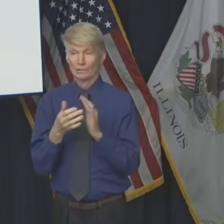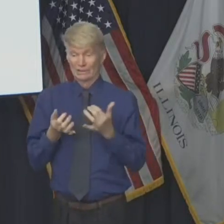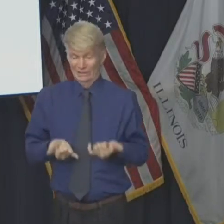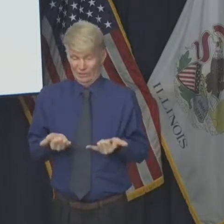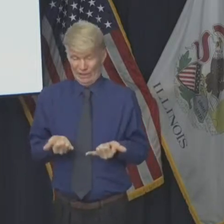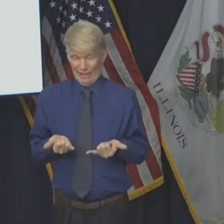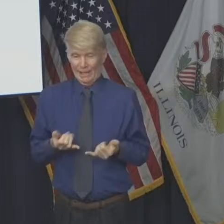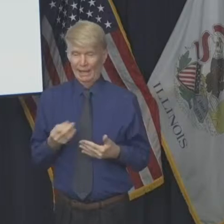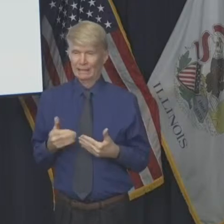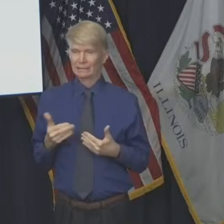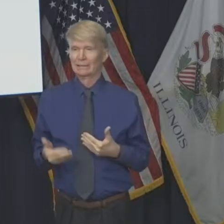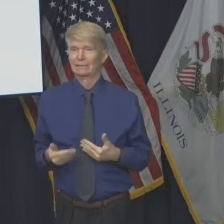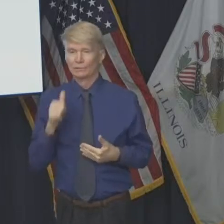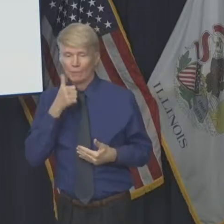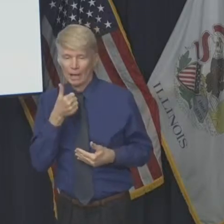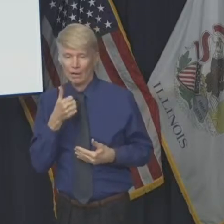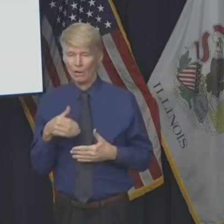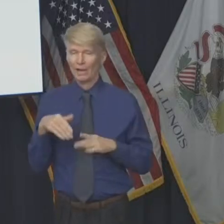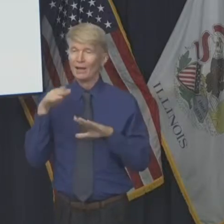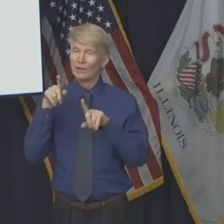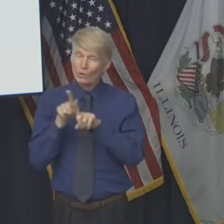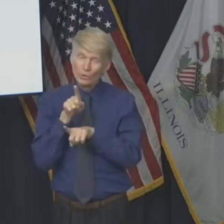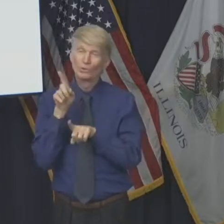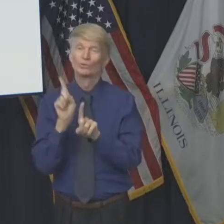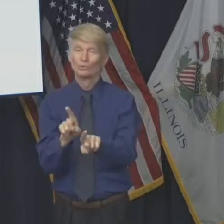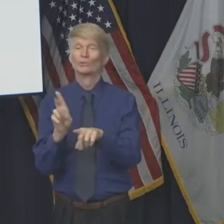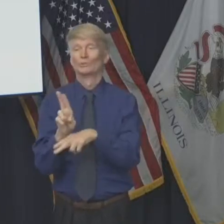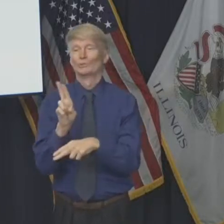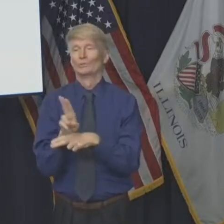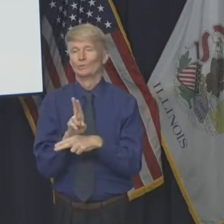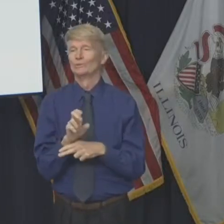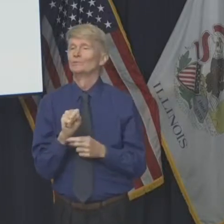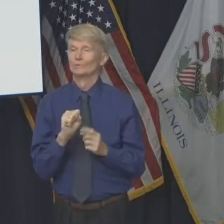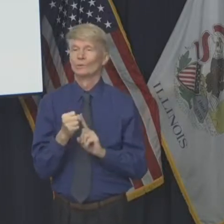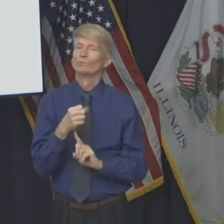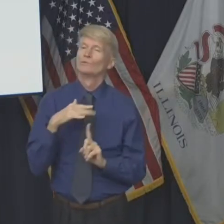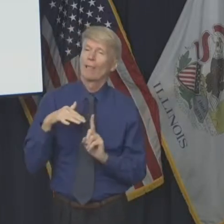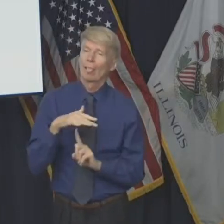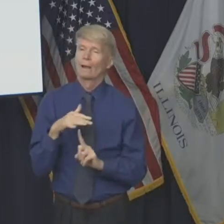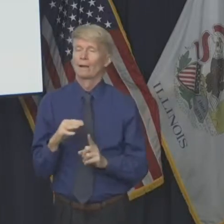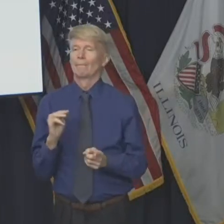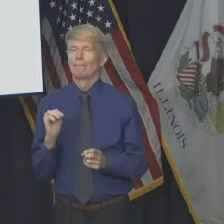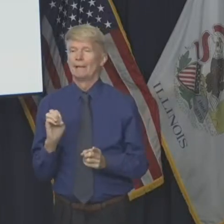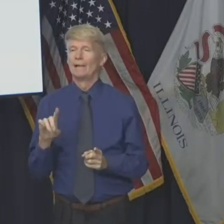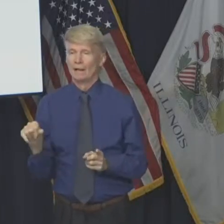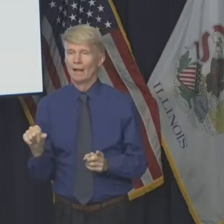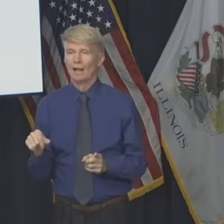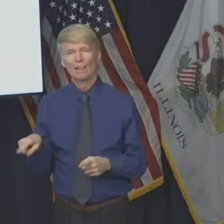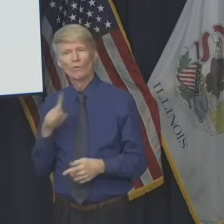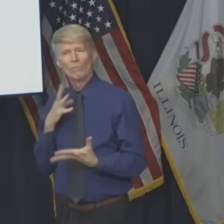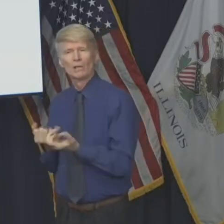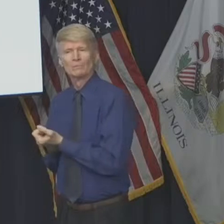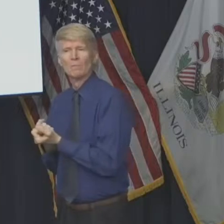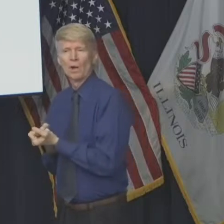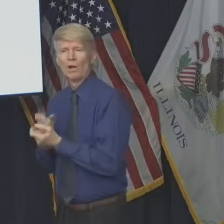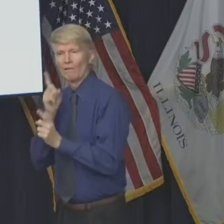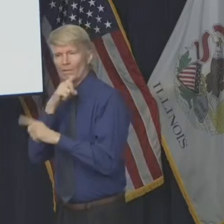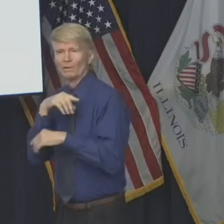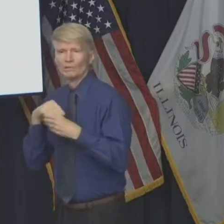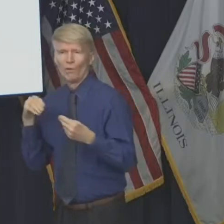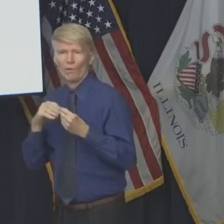in the coming days over social media. They would like nothing more than to promote conspiracy theories and